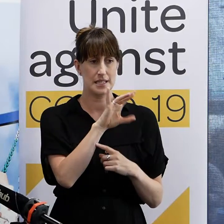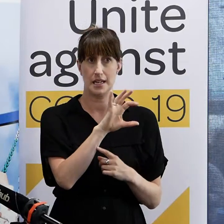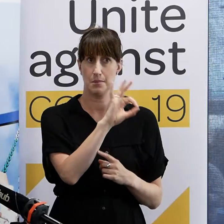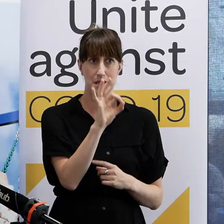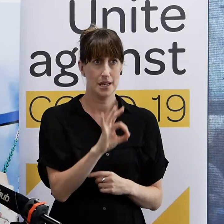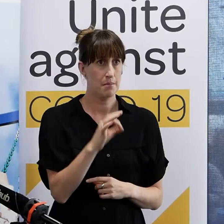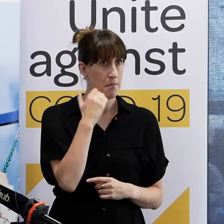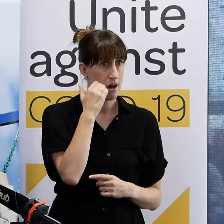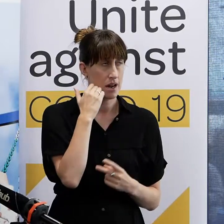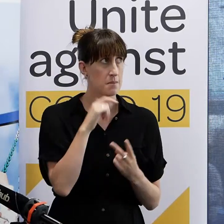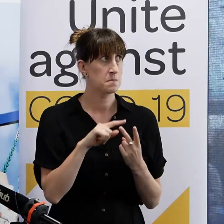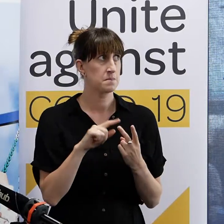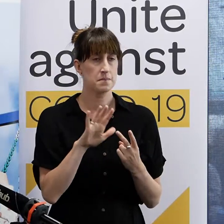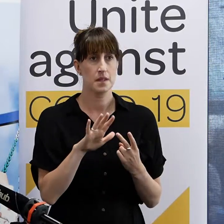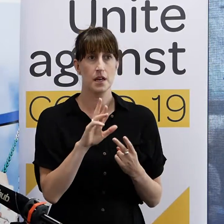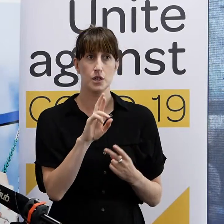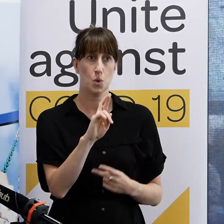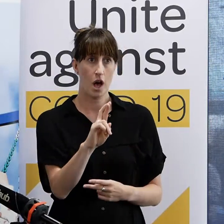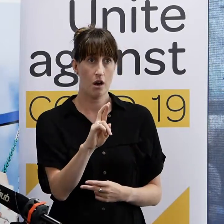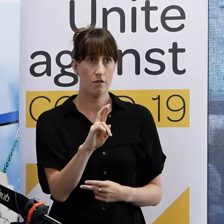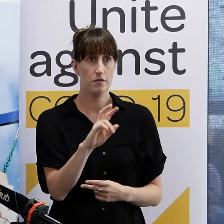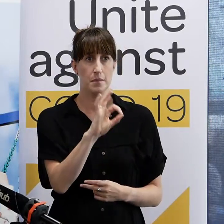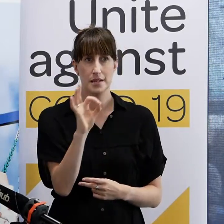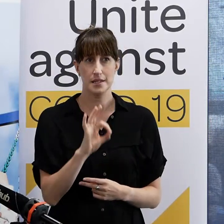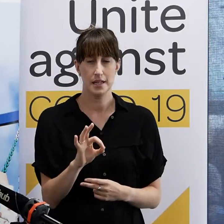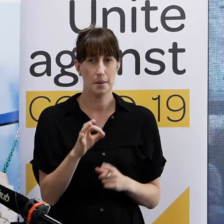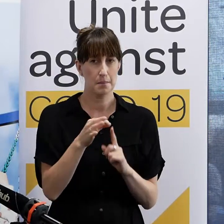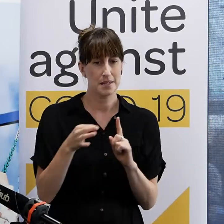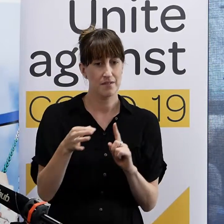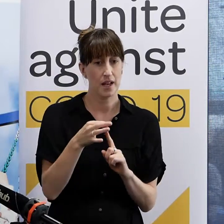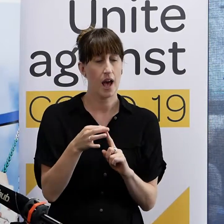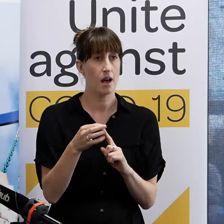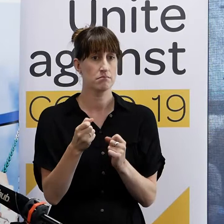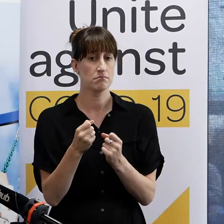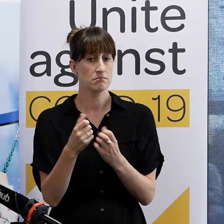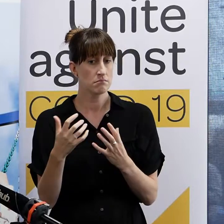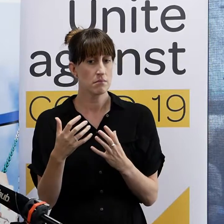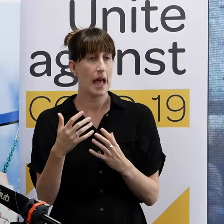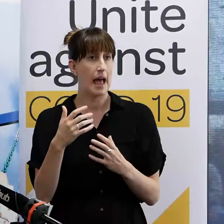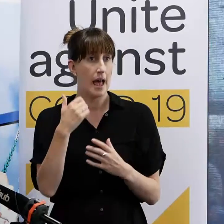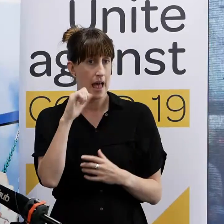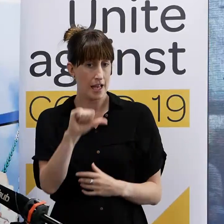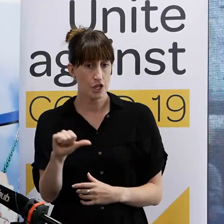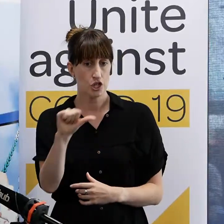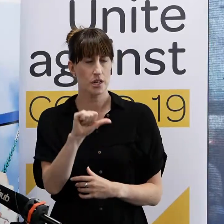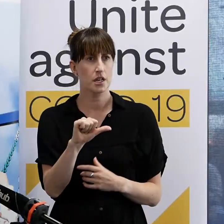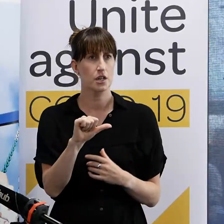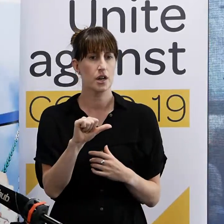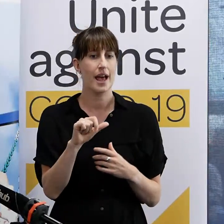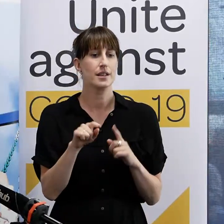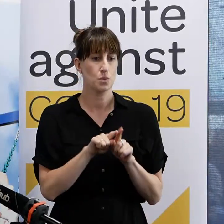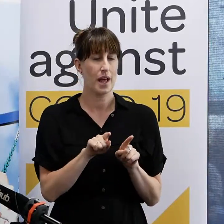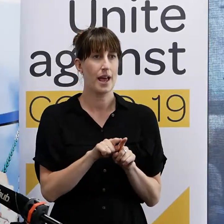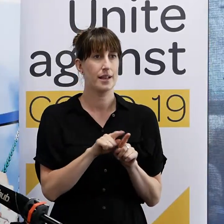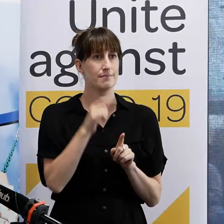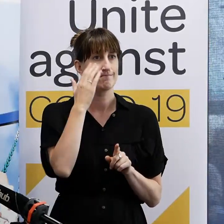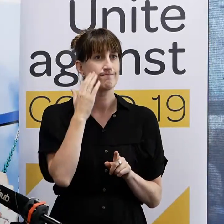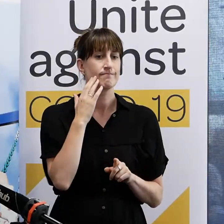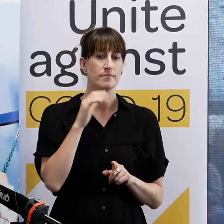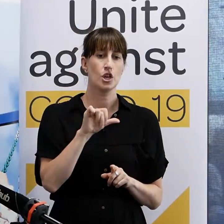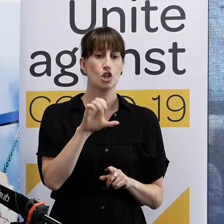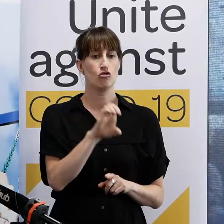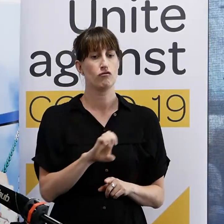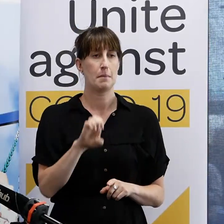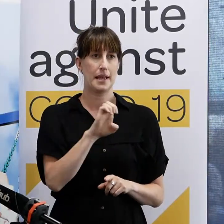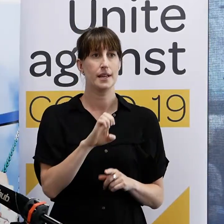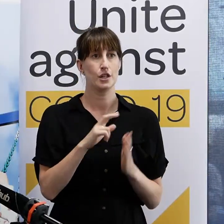Māori, about 12% Pacifica, and a good proportion who are Asian, as well as European New Zealanders. So we're seeing high rates